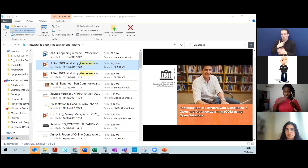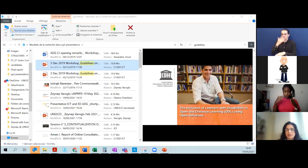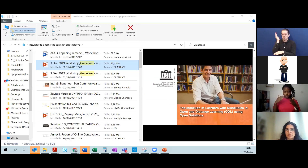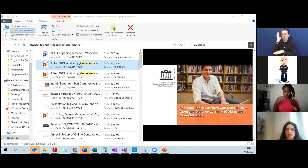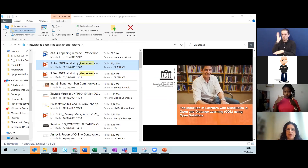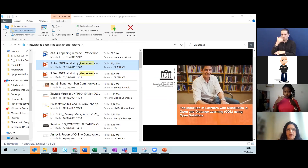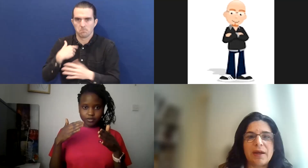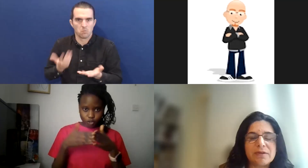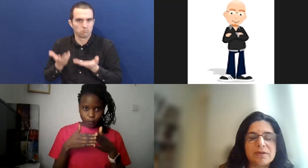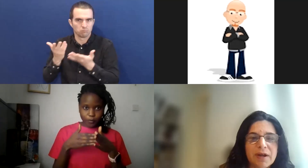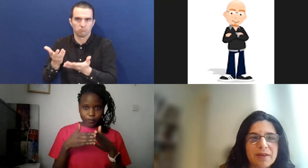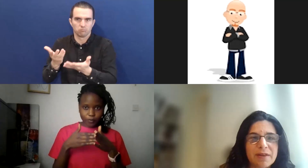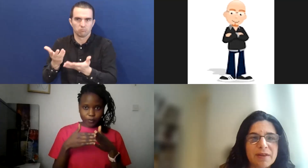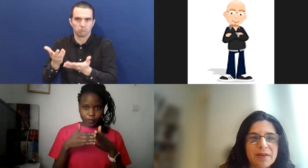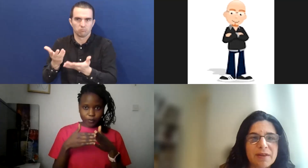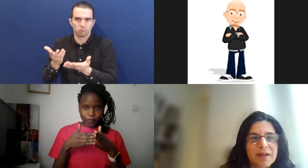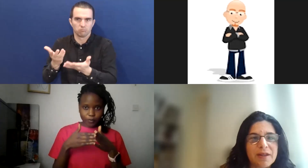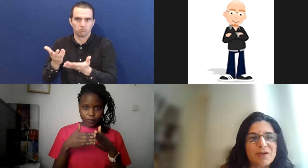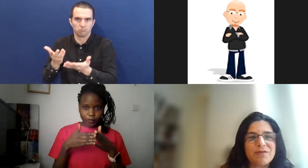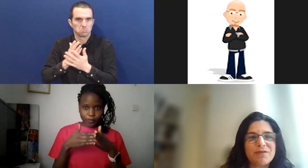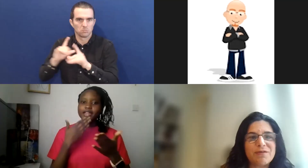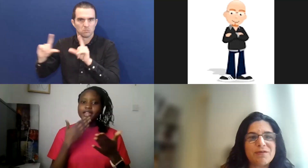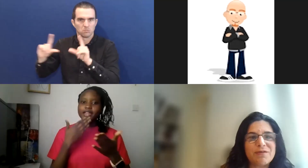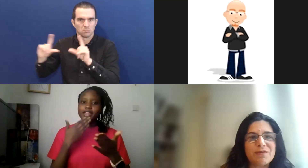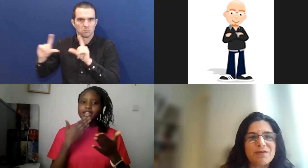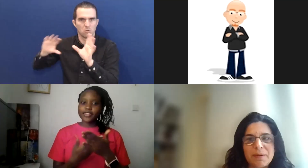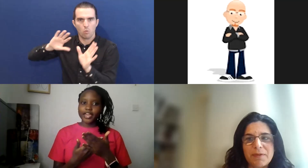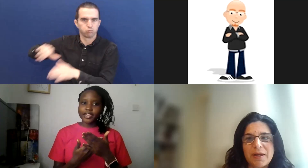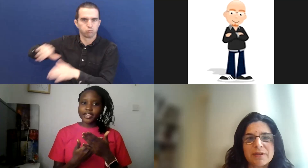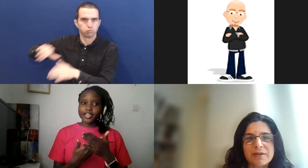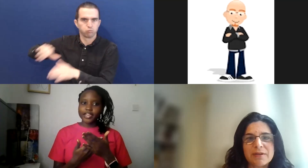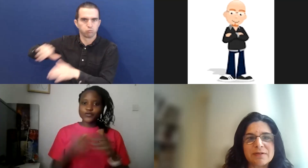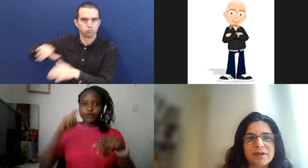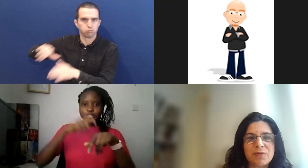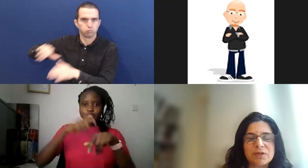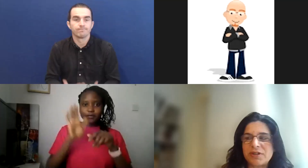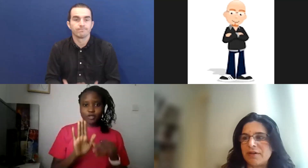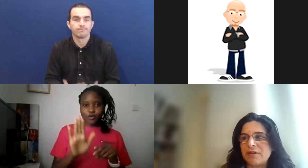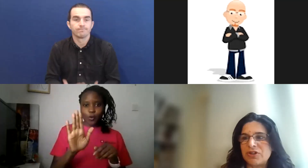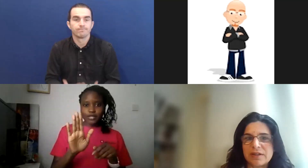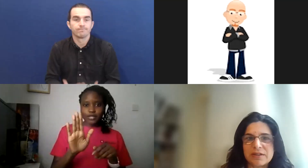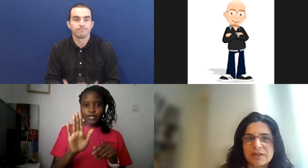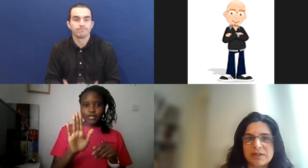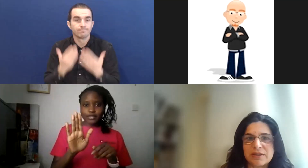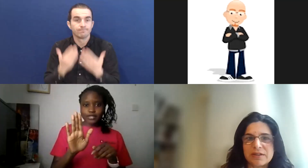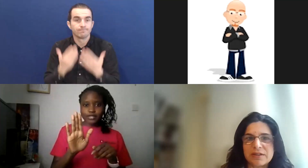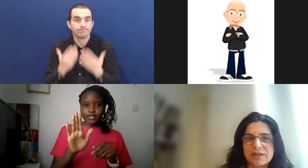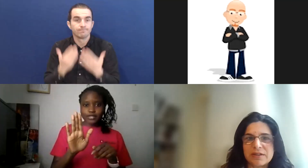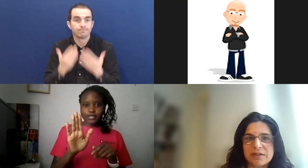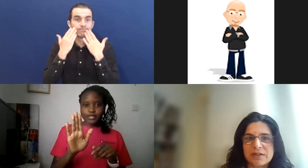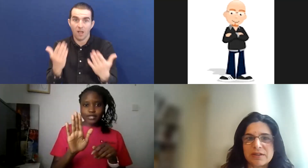it. And I thank you very much for your time, and I will share the checklist for